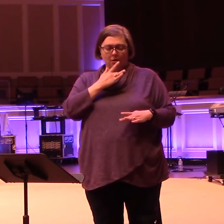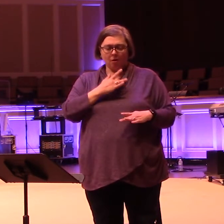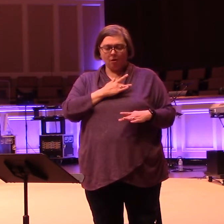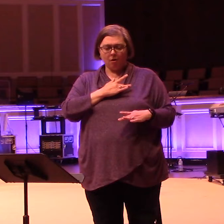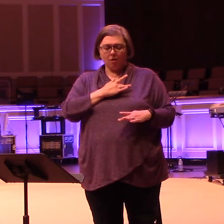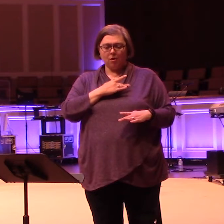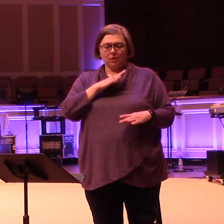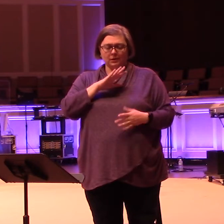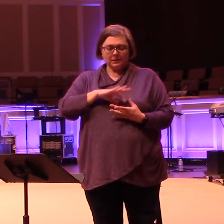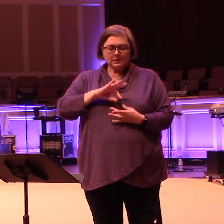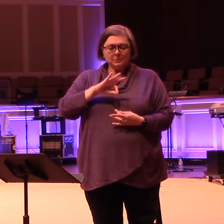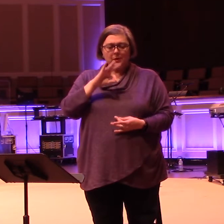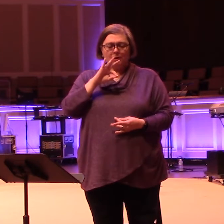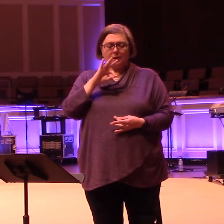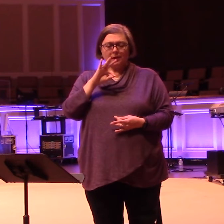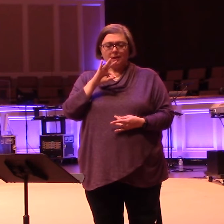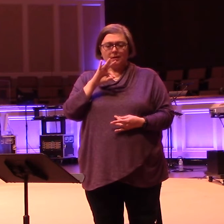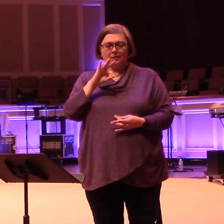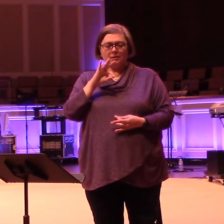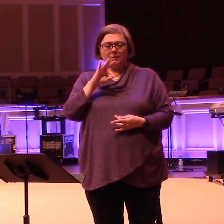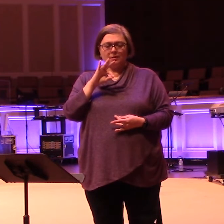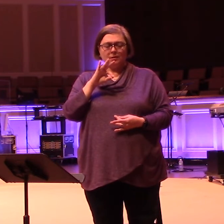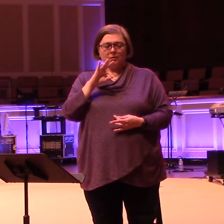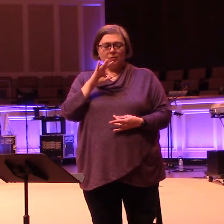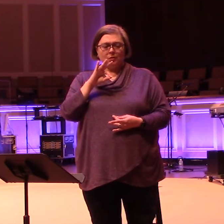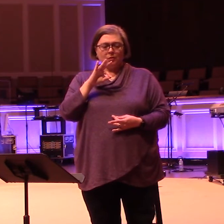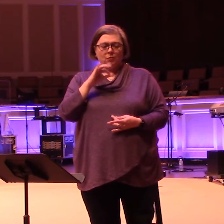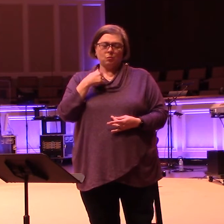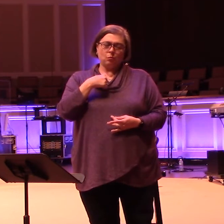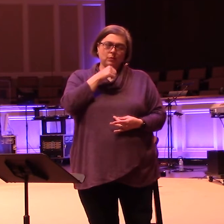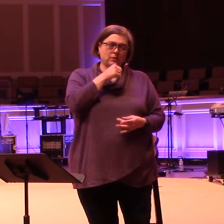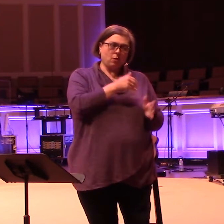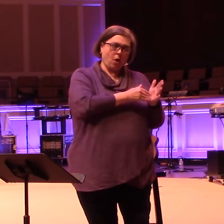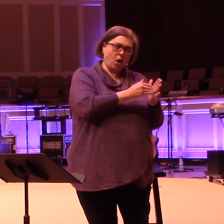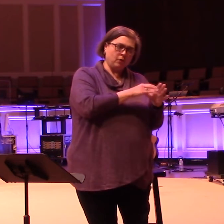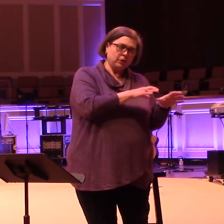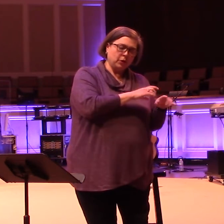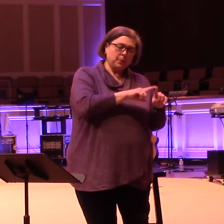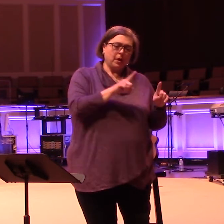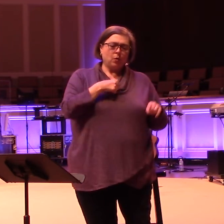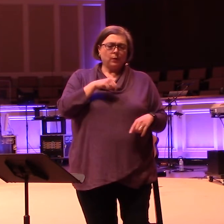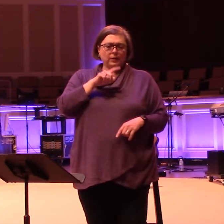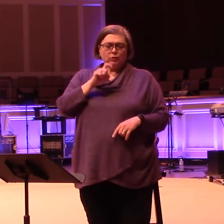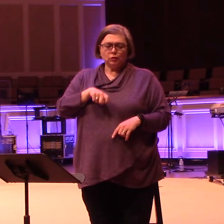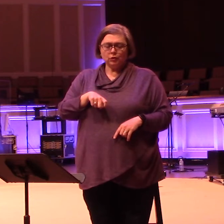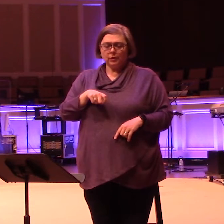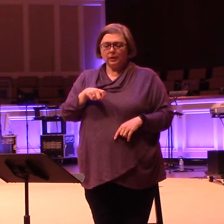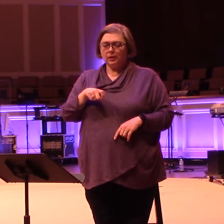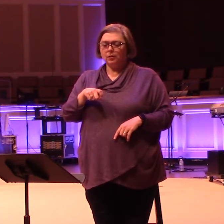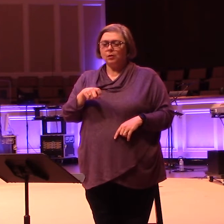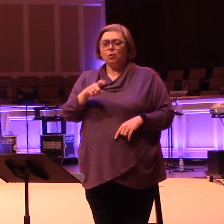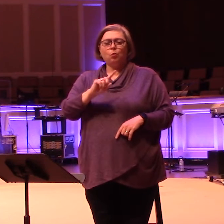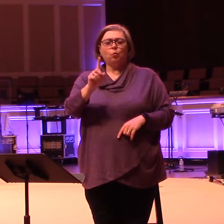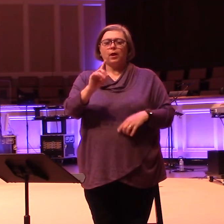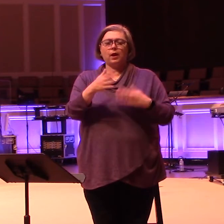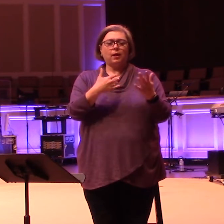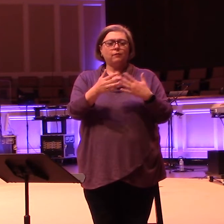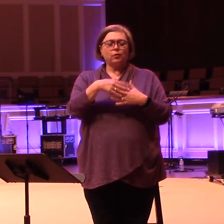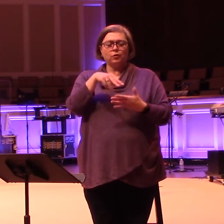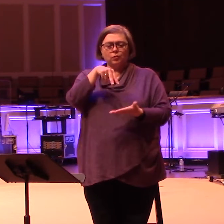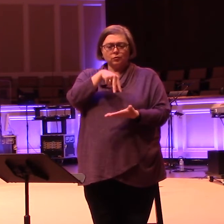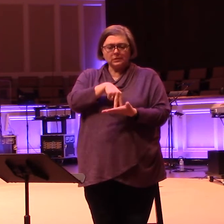We don't often do what I'm fixing to say, but we should. Which is, would you be willing right where you stand to go ahead and begin